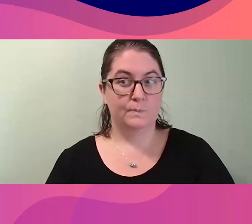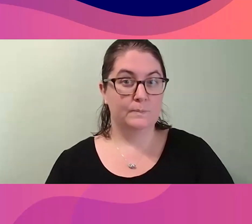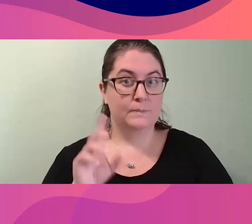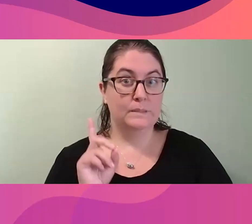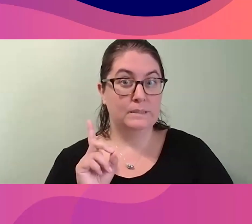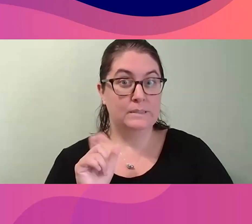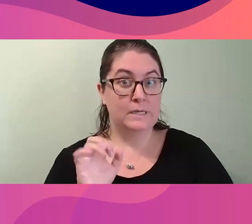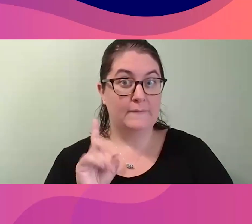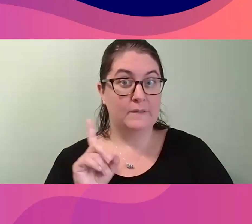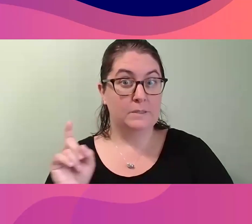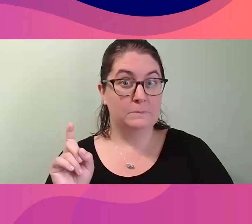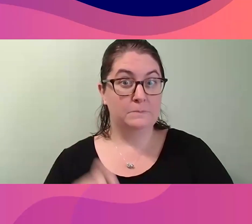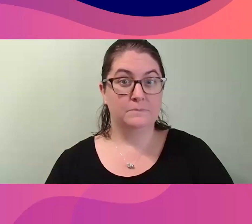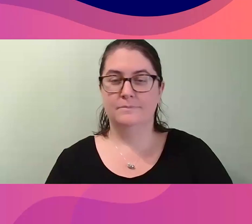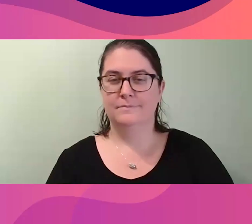In a minute, I think.